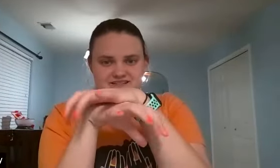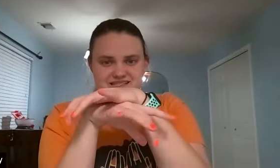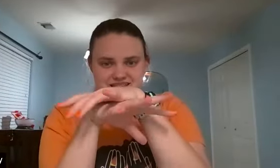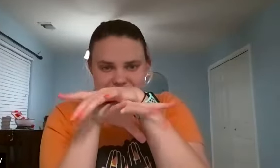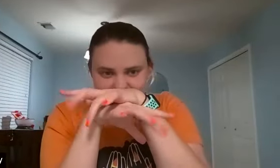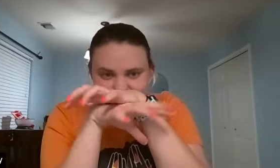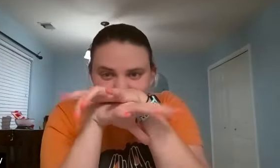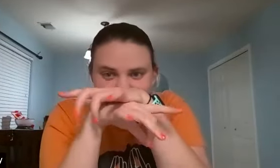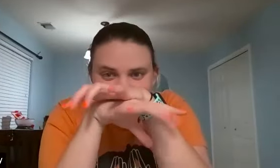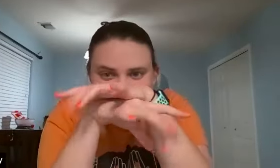fingers. Spider.